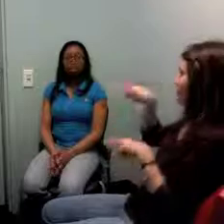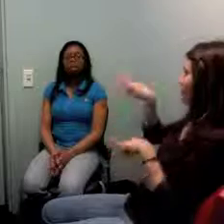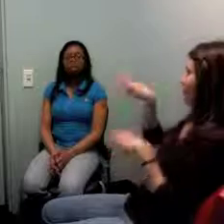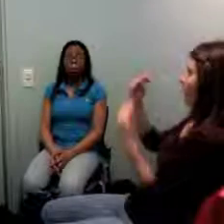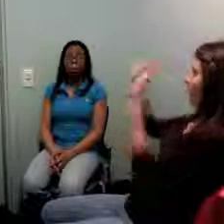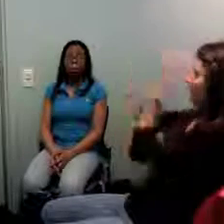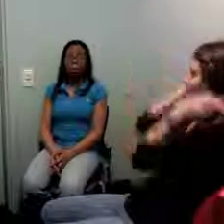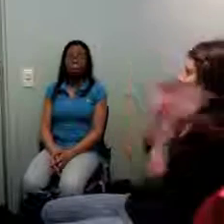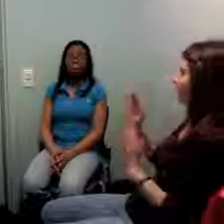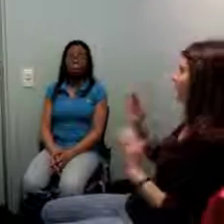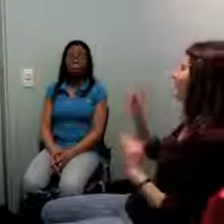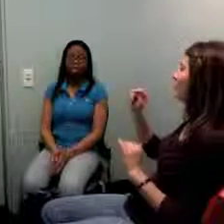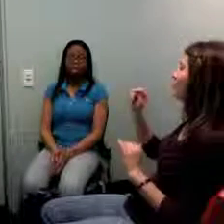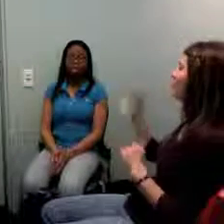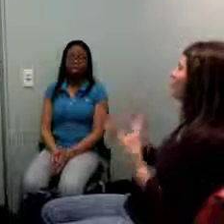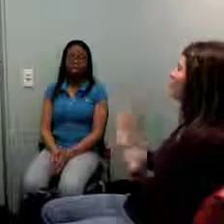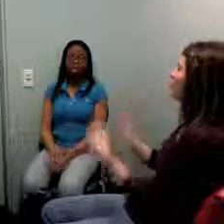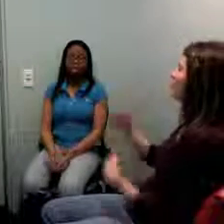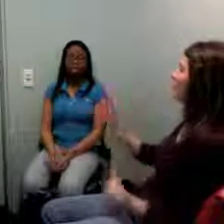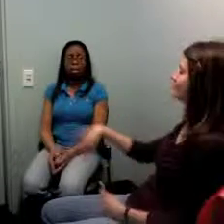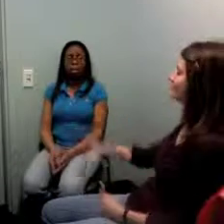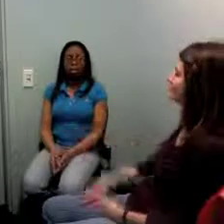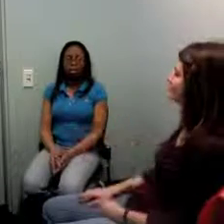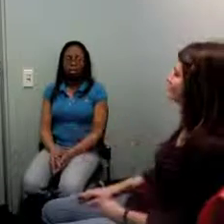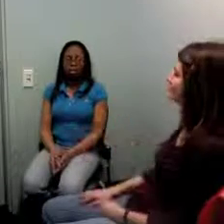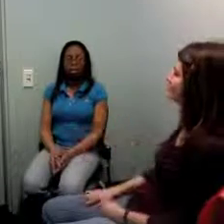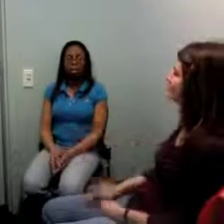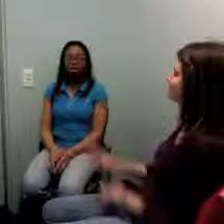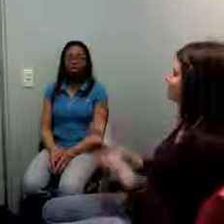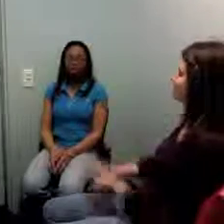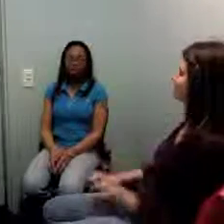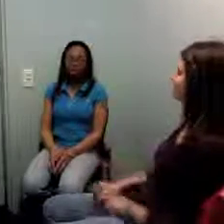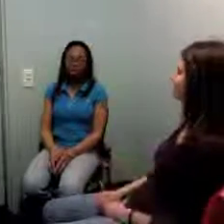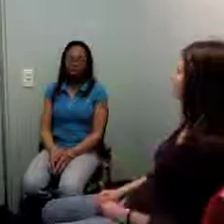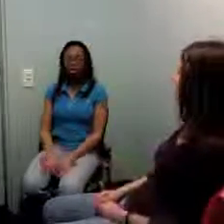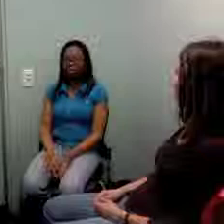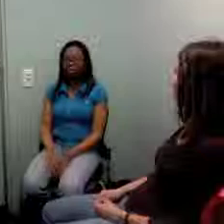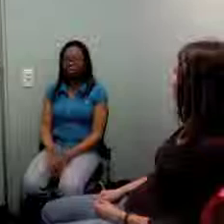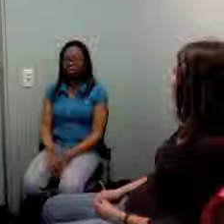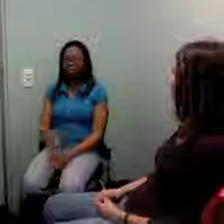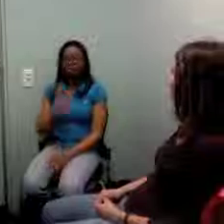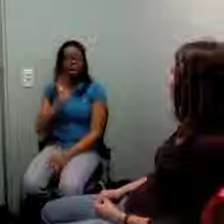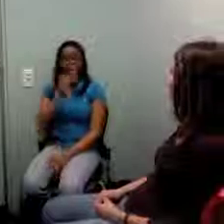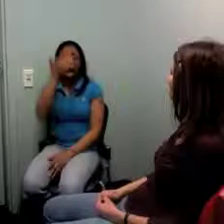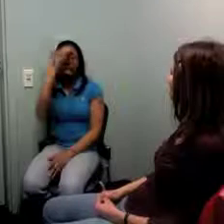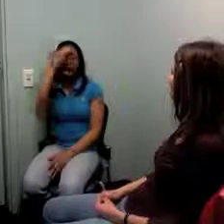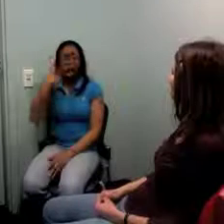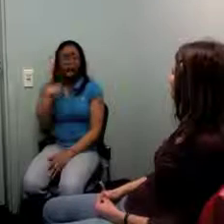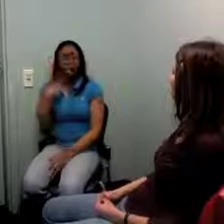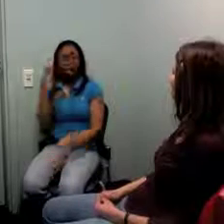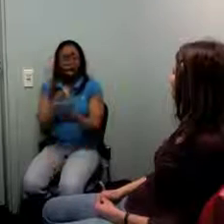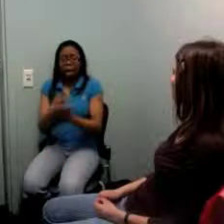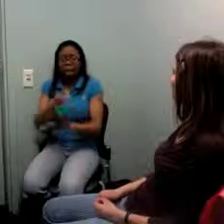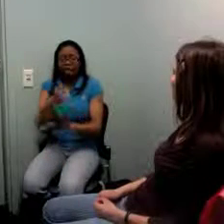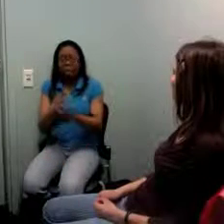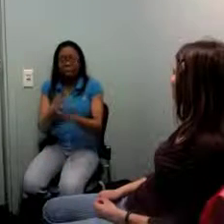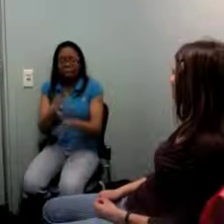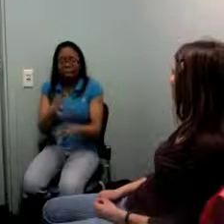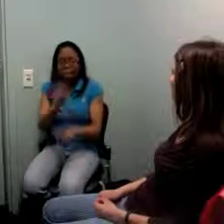first time, I was really nervous and overwhelmed. But after a while, you'll get used to it. I think I stopped like 10 people. Is this the train going for us? Is this the train